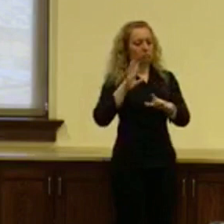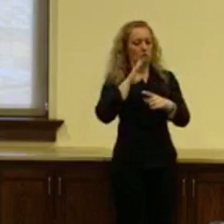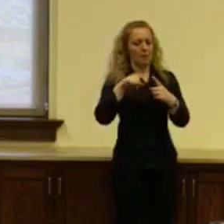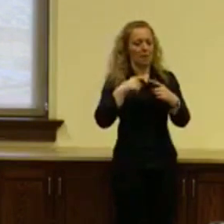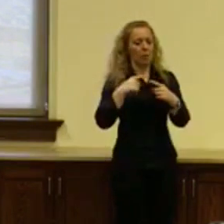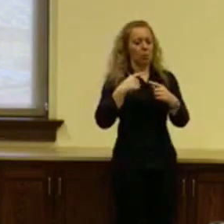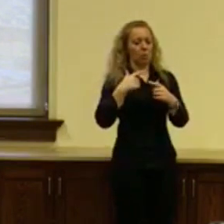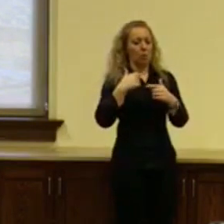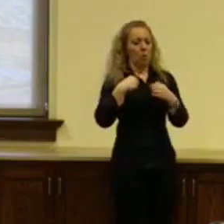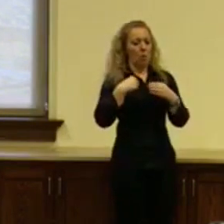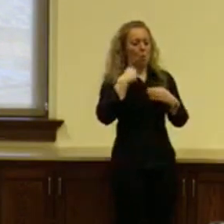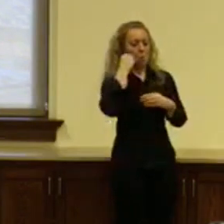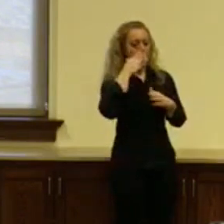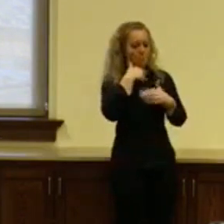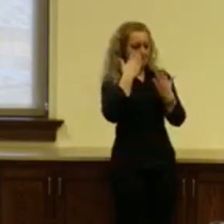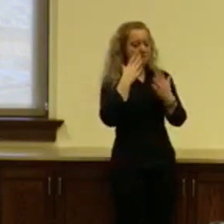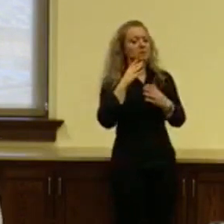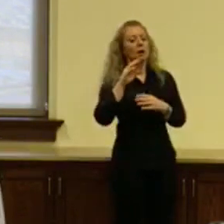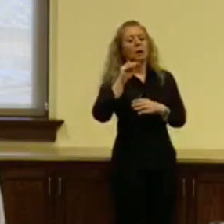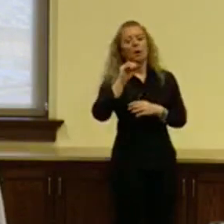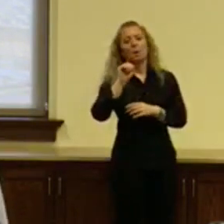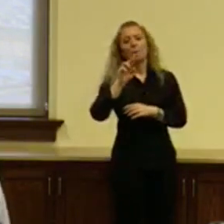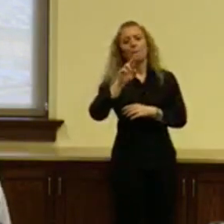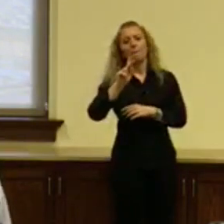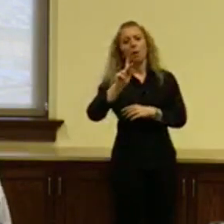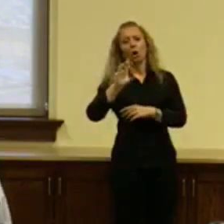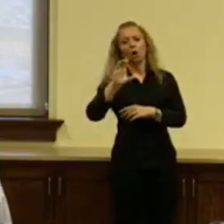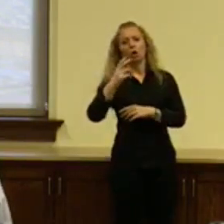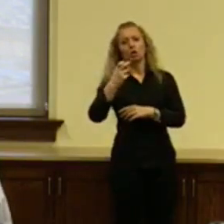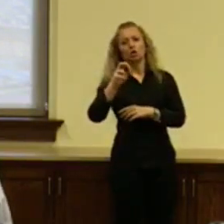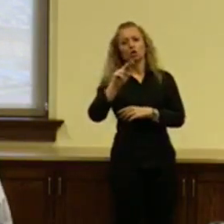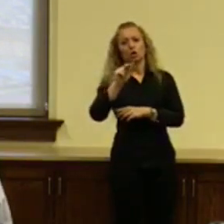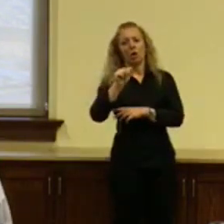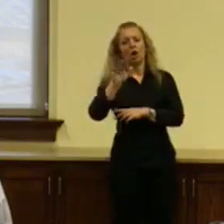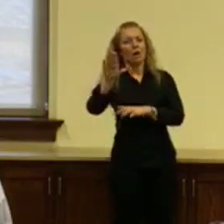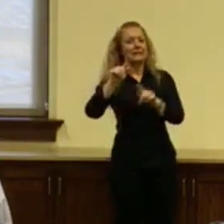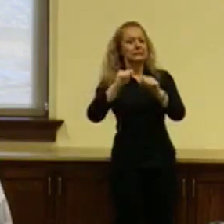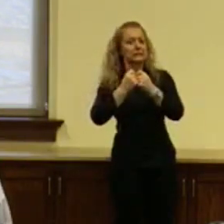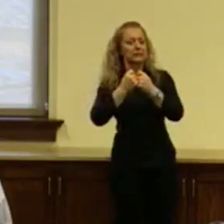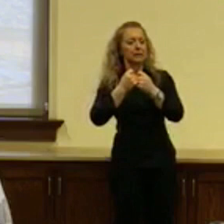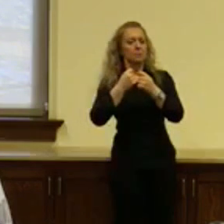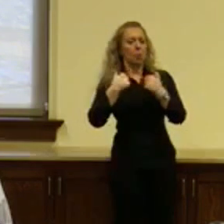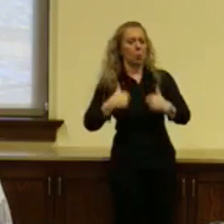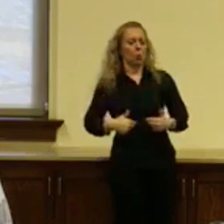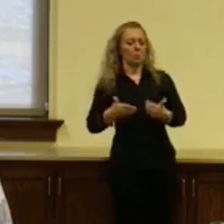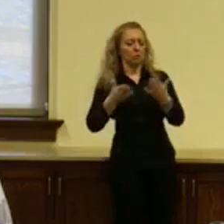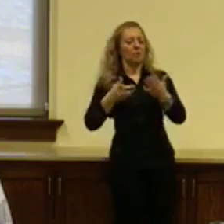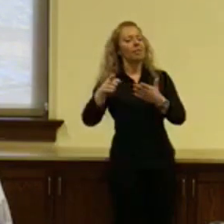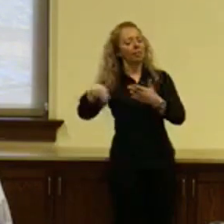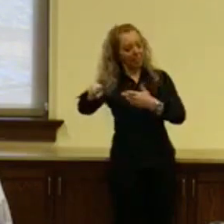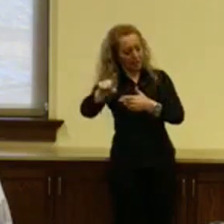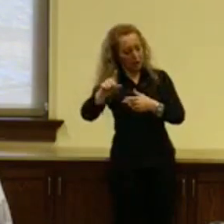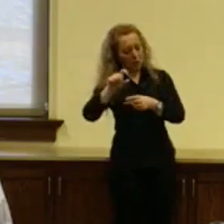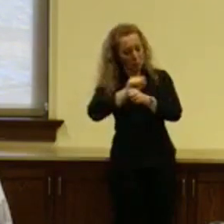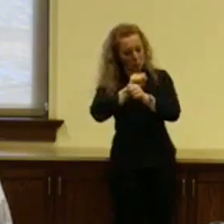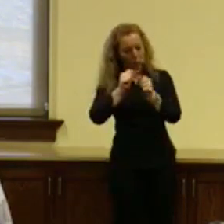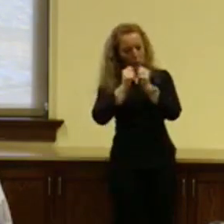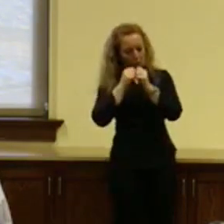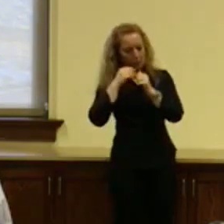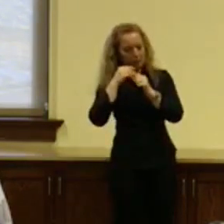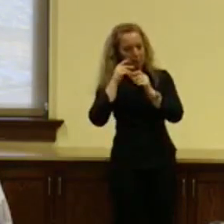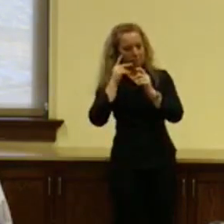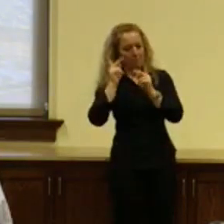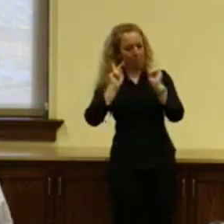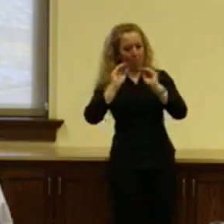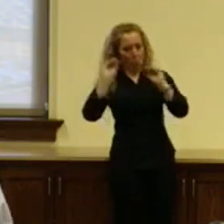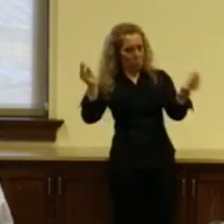Human Service Department, Mark Cherna and his team are working on that, on how to deal with the homeless population and how to help